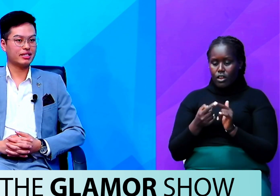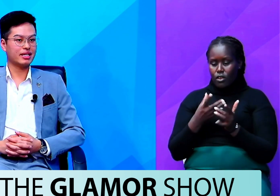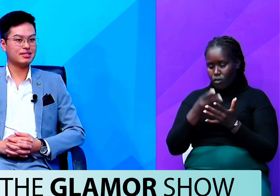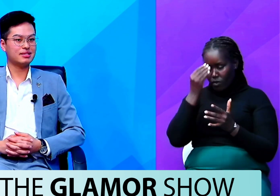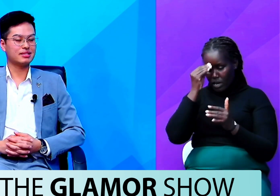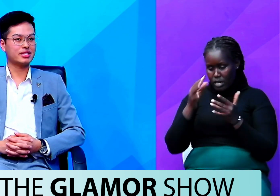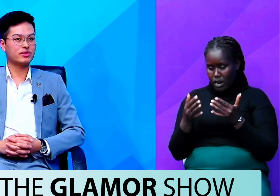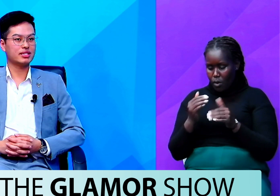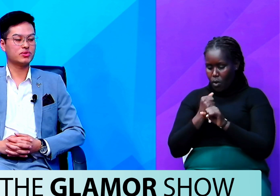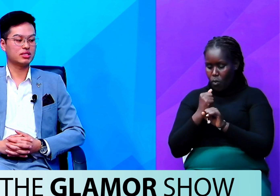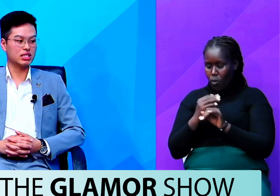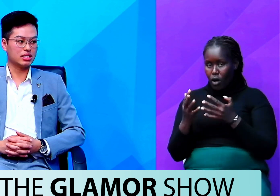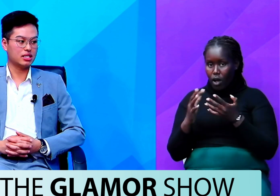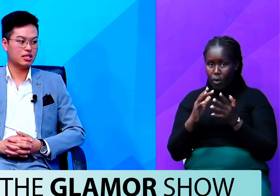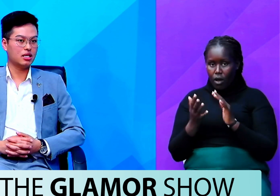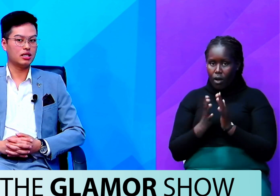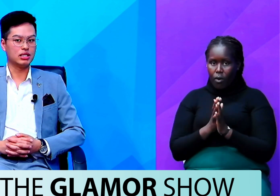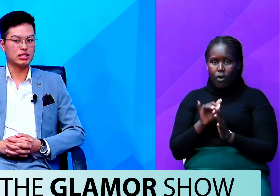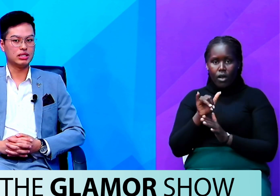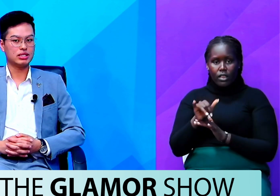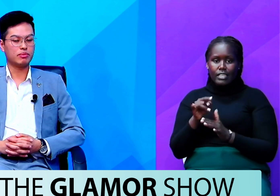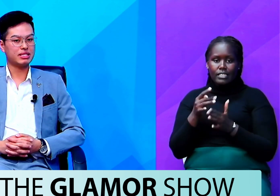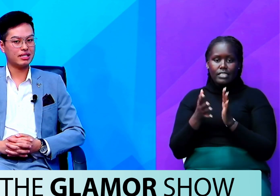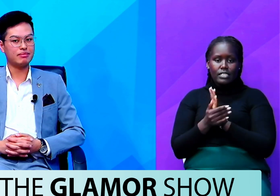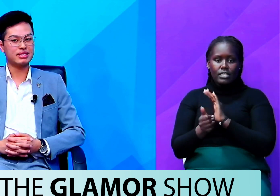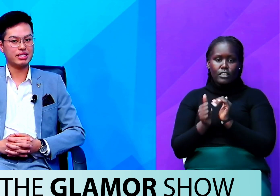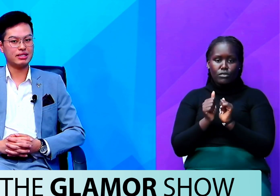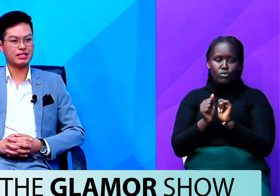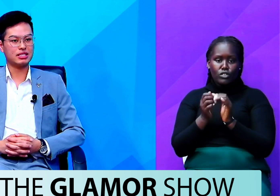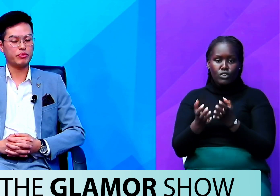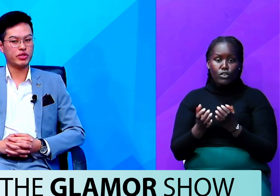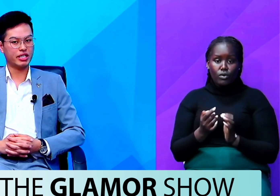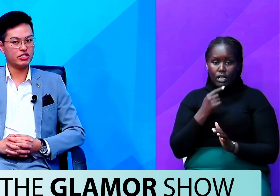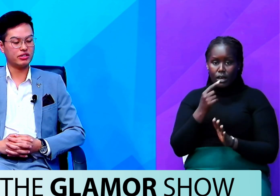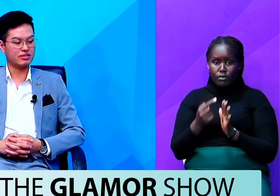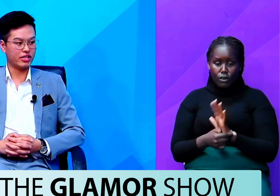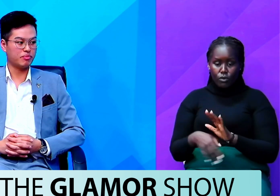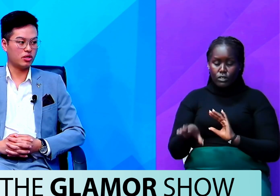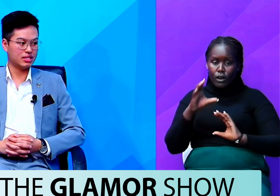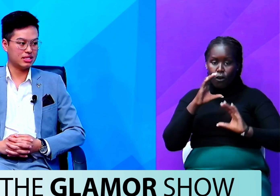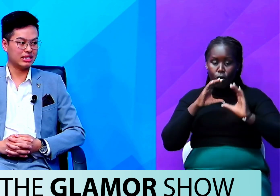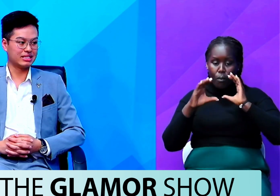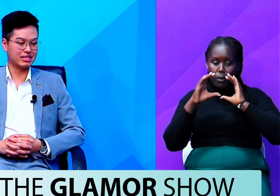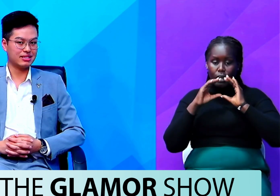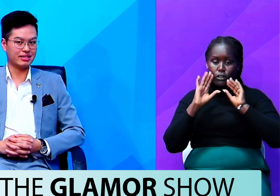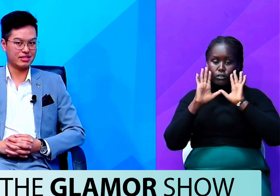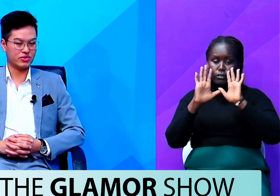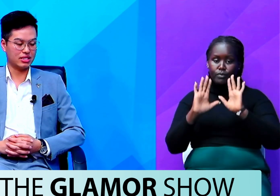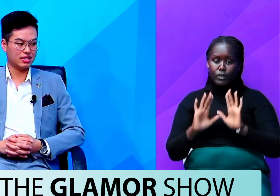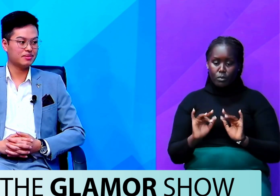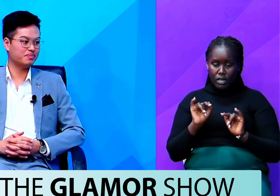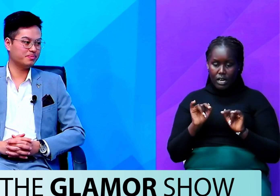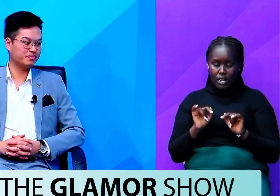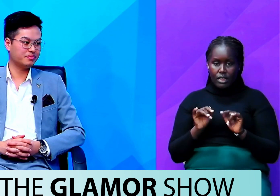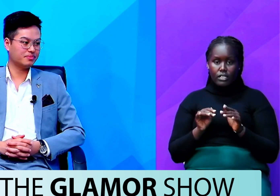feel like that's the skill that you need. So basically, I'm saying that communication is very important in this